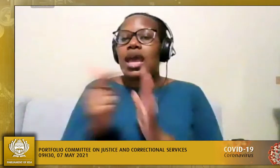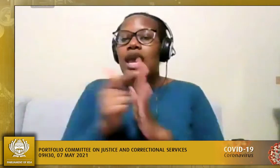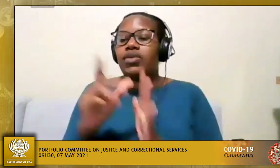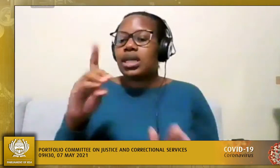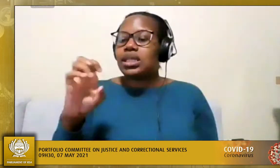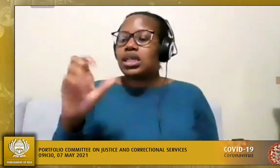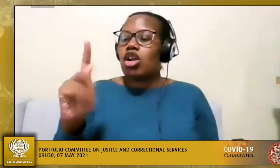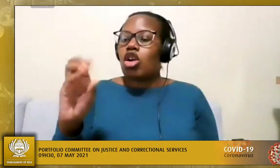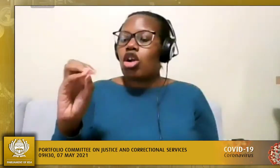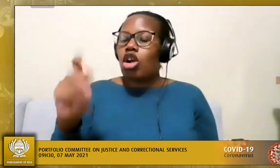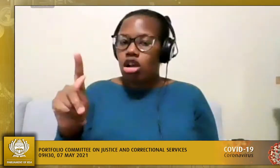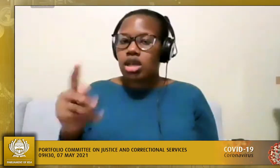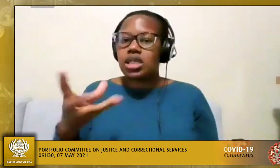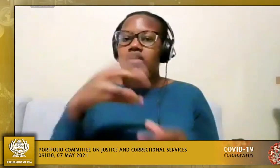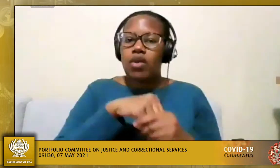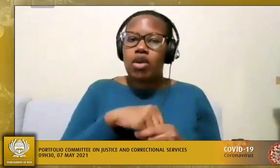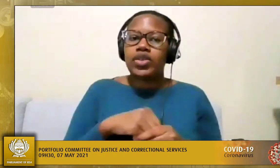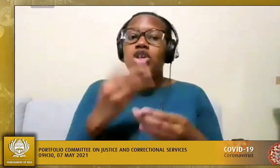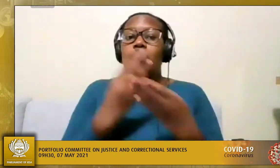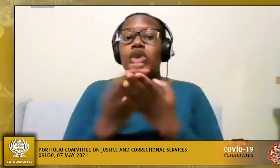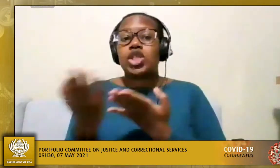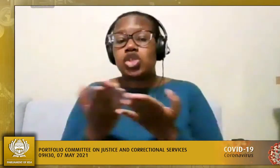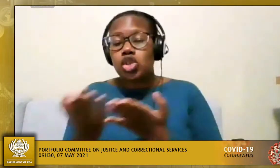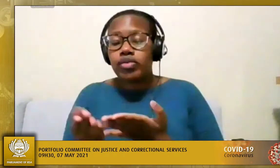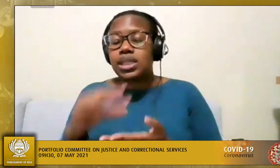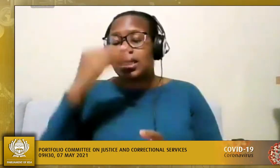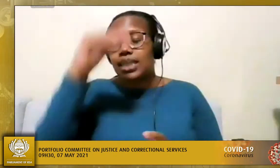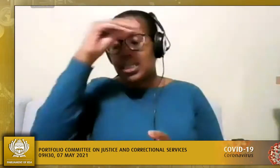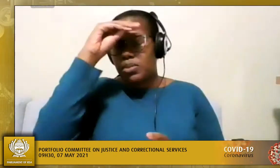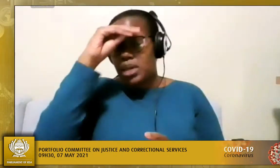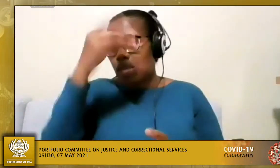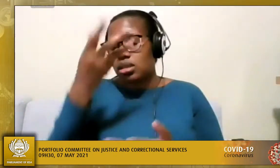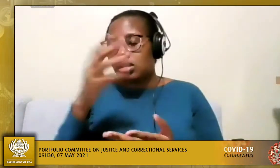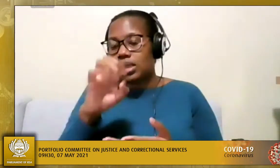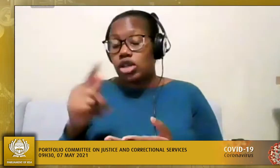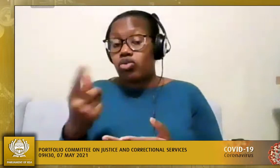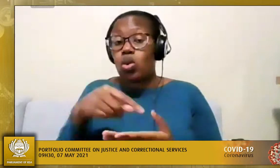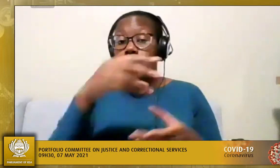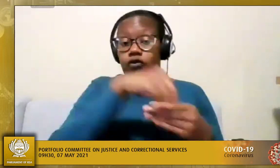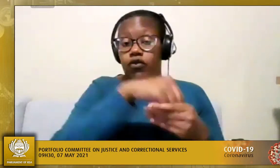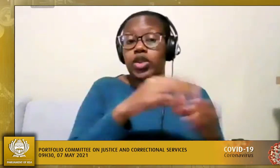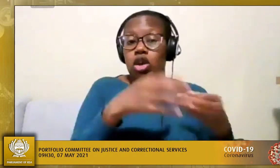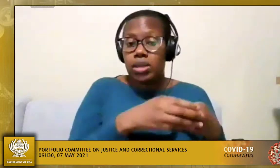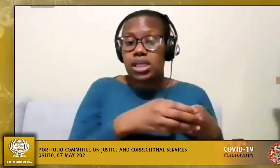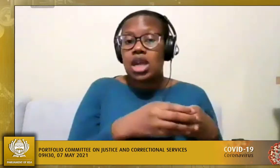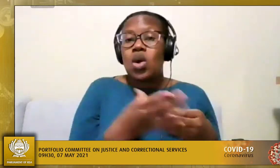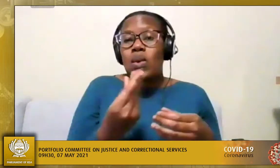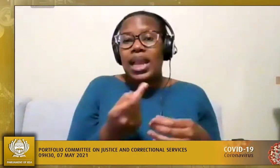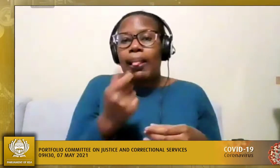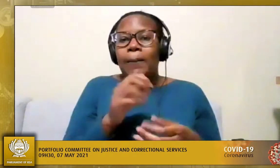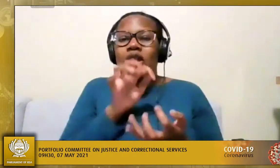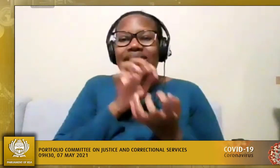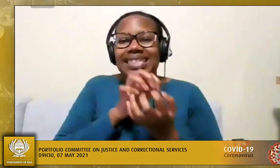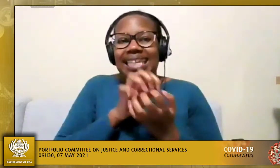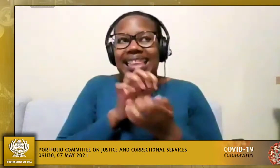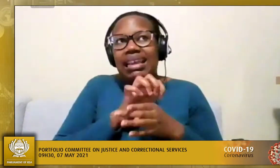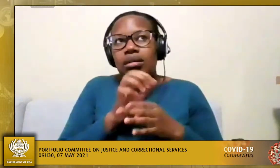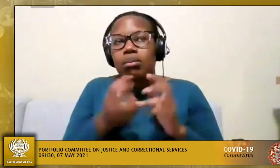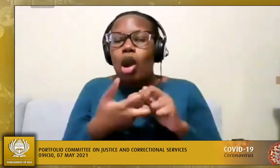that sits there Correctional Services saps Etc uh we had we had a bit of a teething problem with I